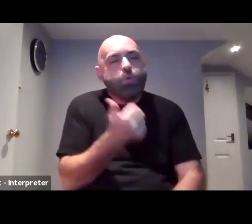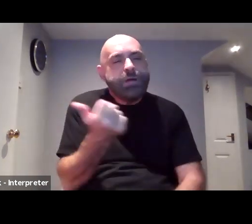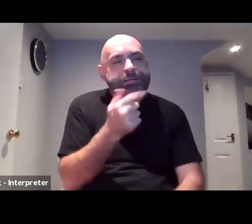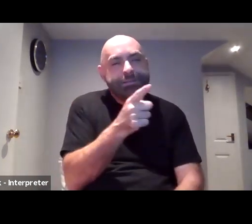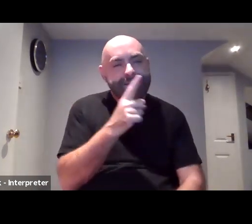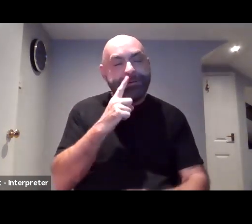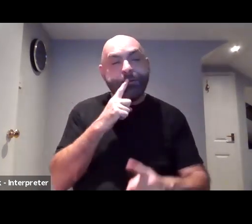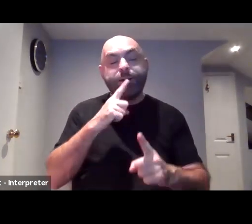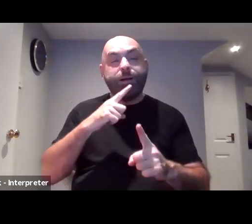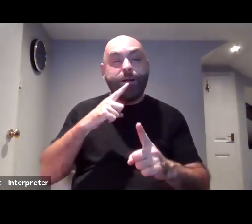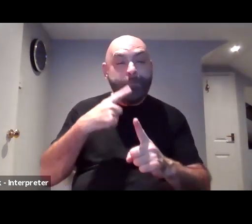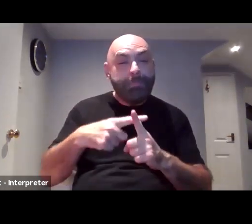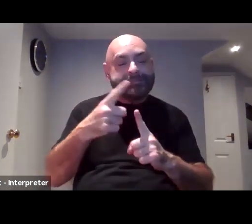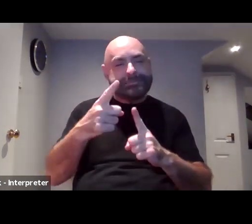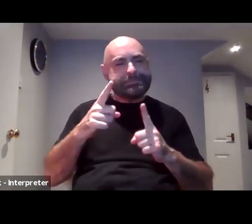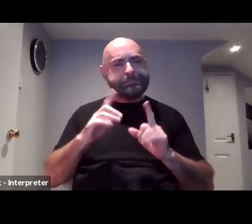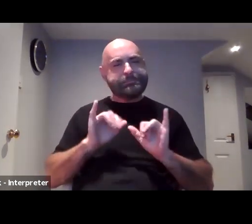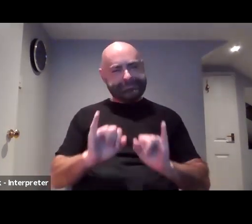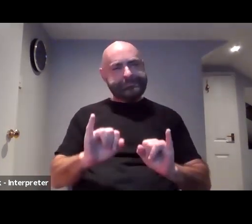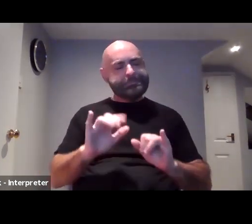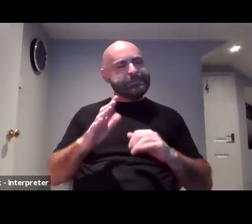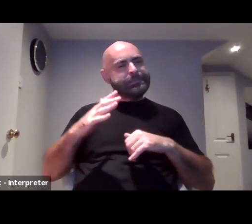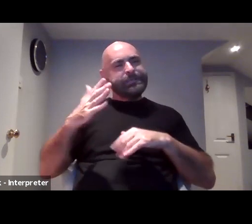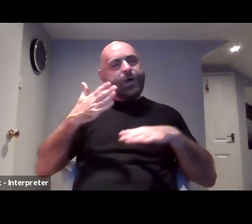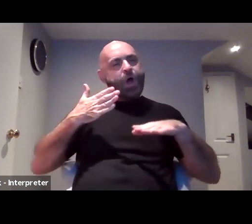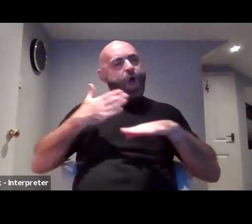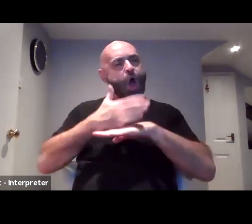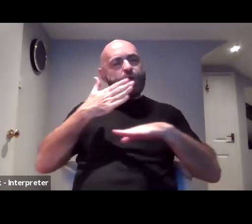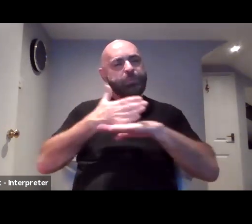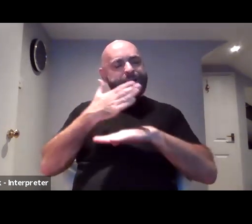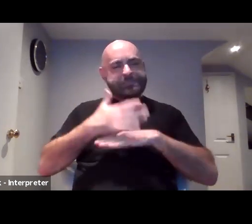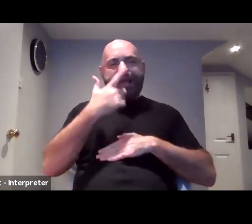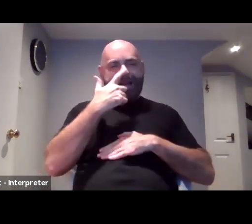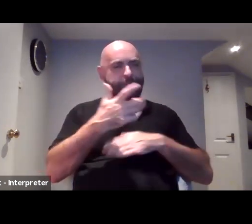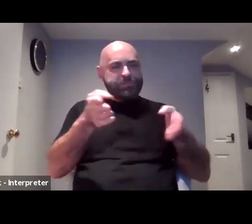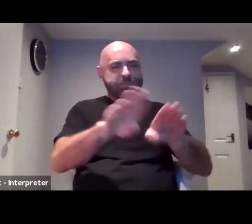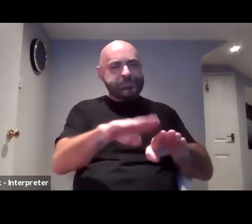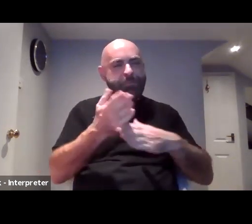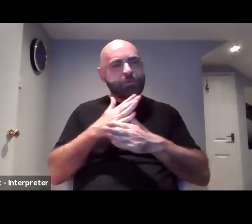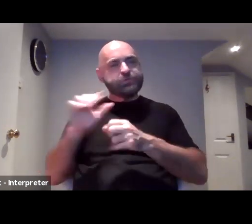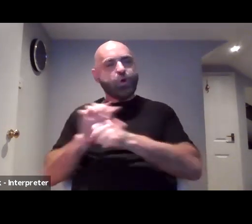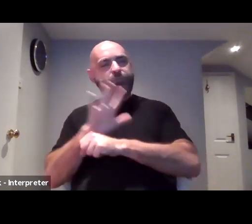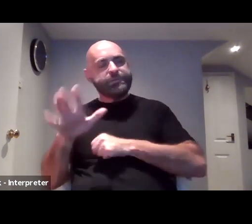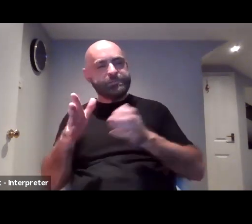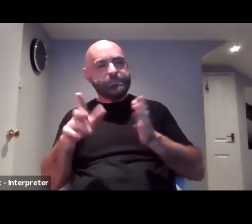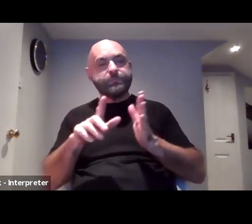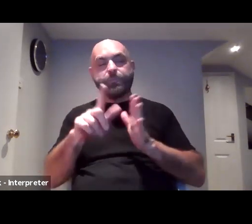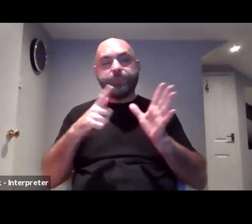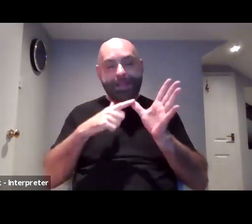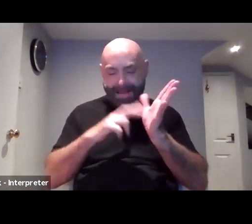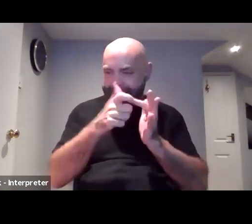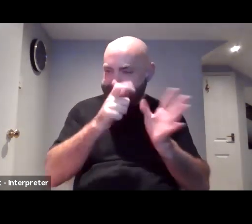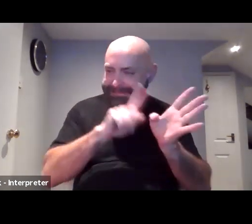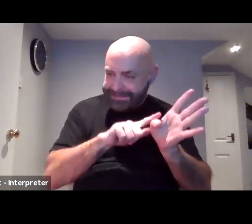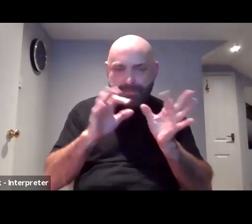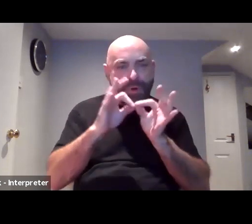and perilous occupations that were more liable to be shut down. Andy Burnham, the Mayor of